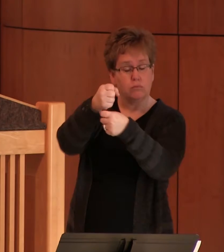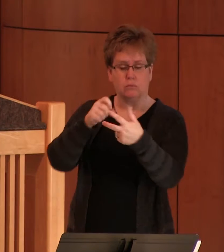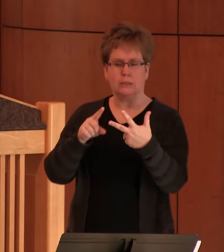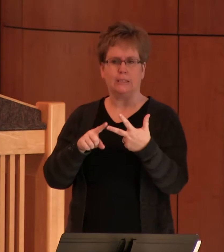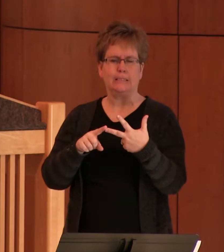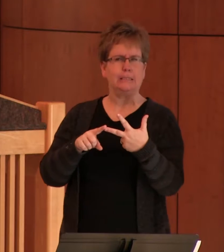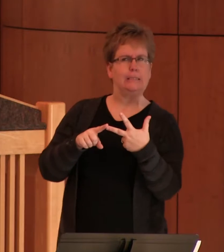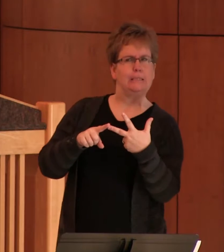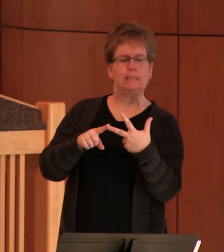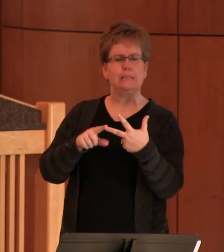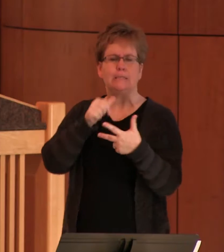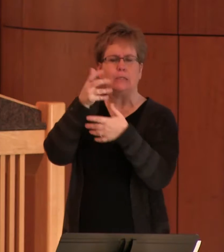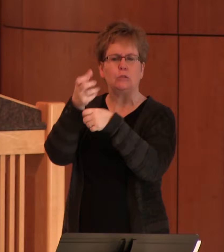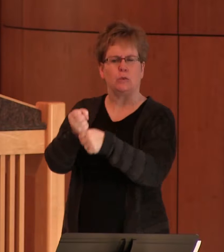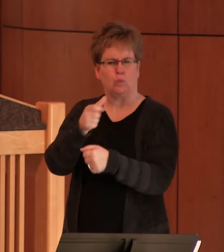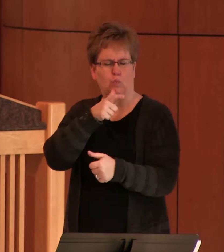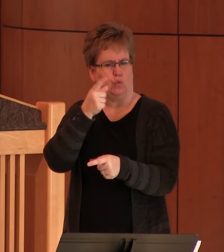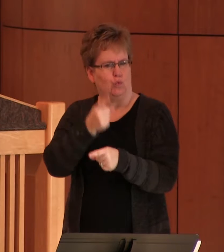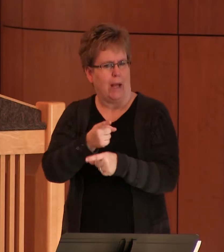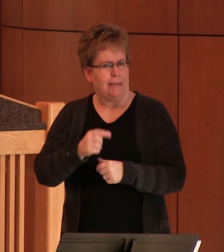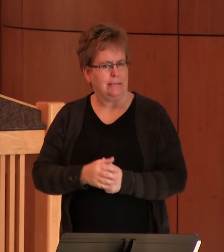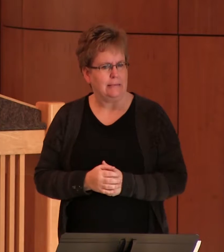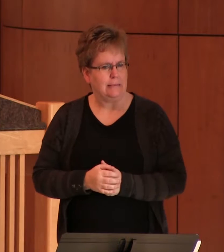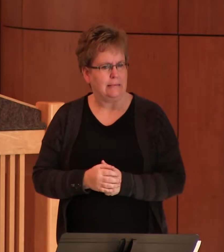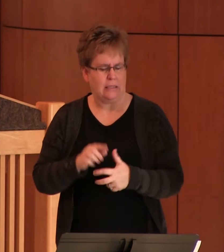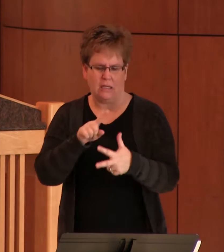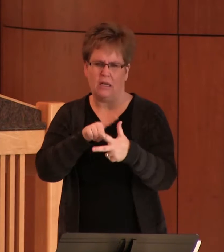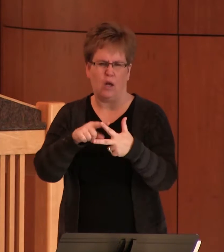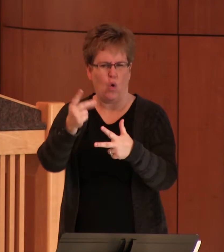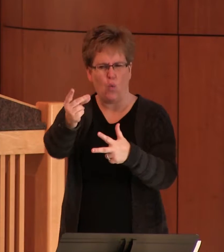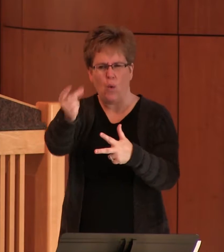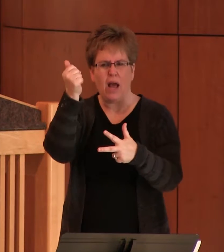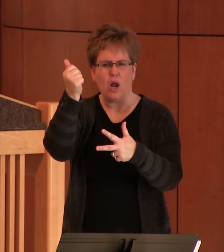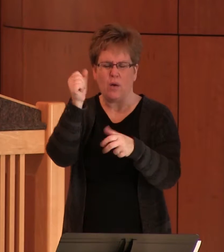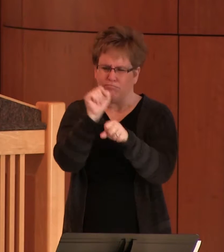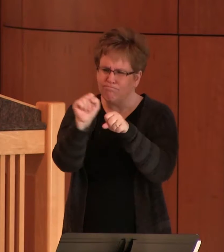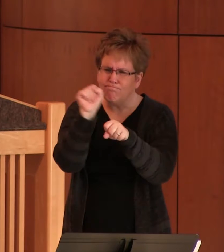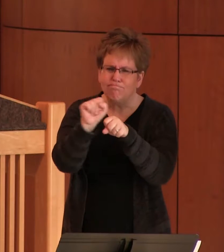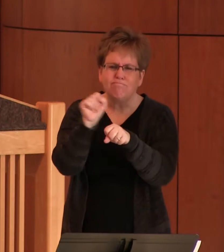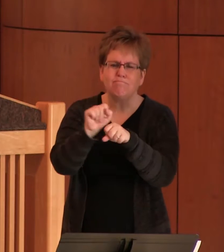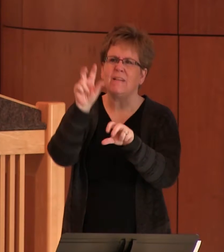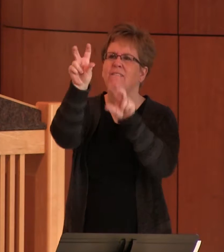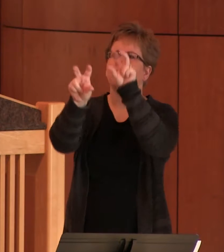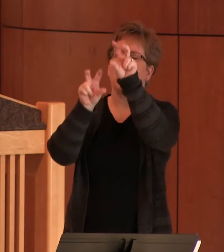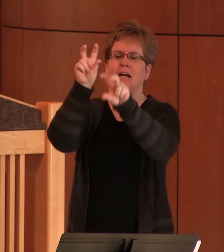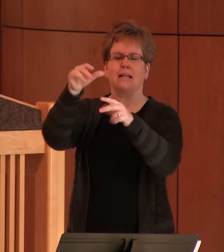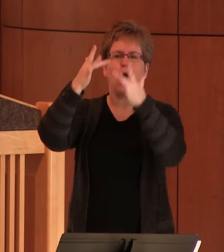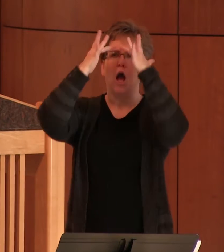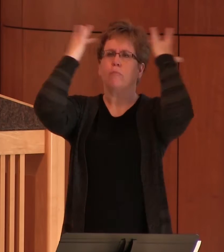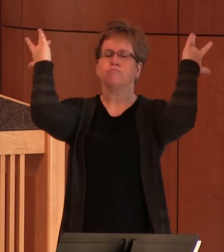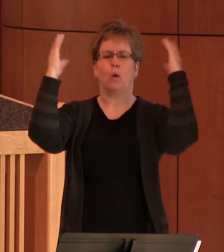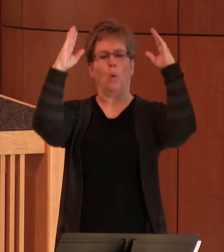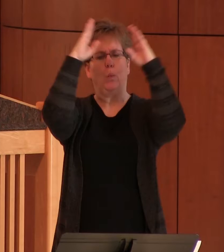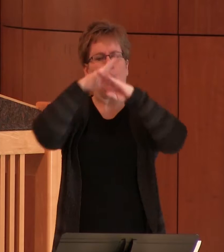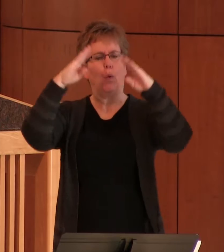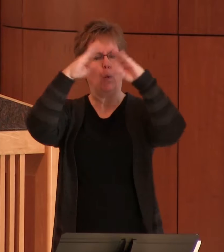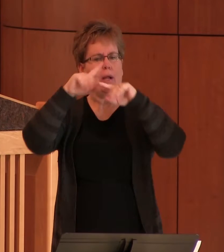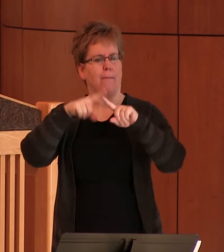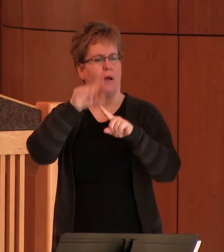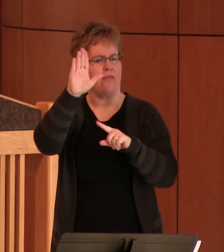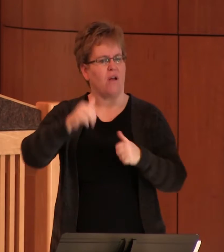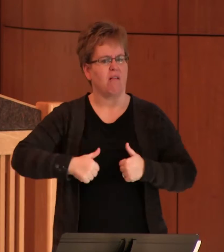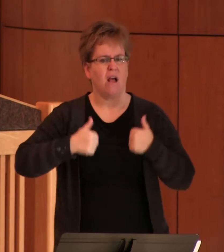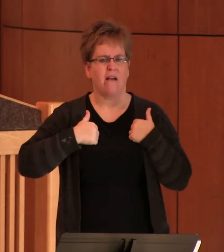Is it the first and the second slaves, the one who set out right away to work, seemingly free of worry about the task ahead of